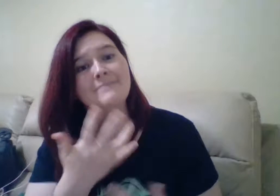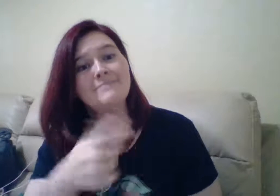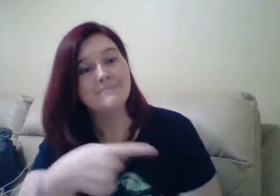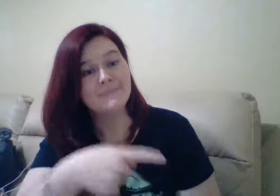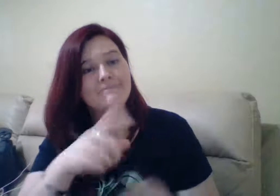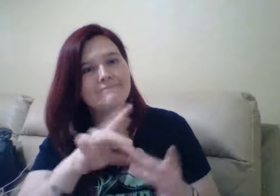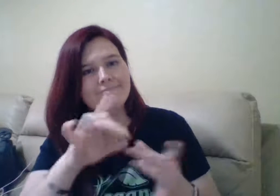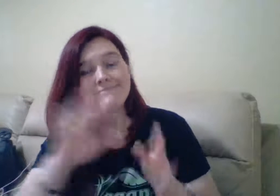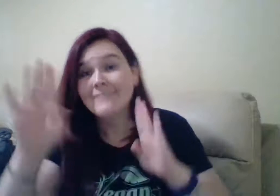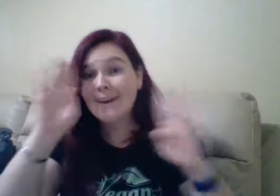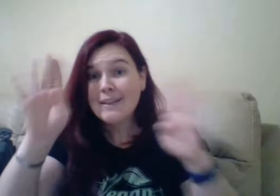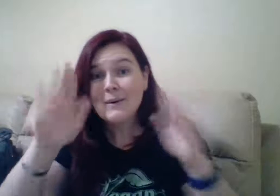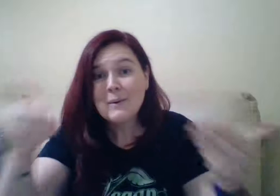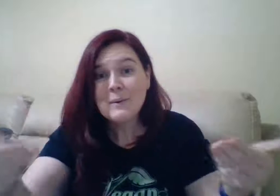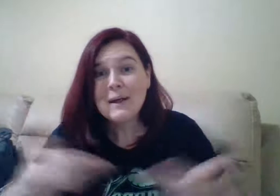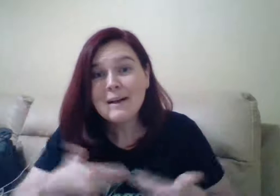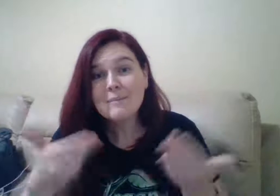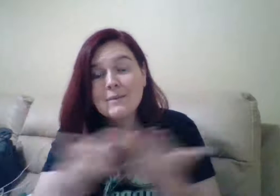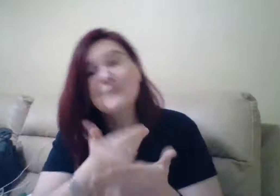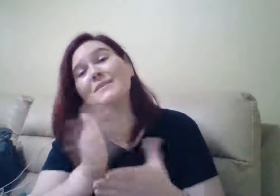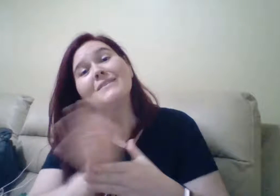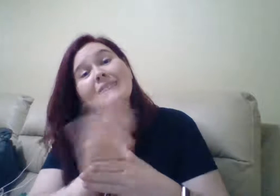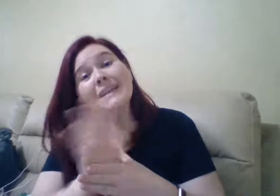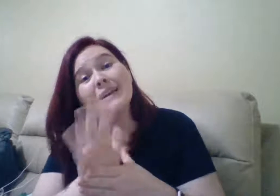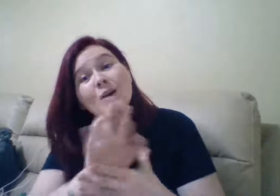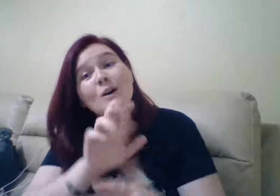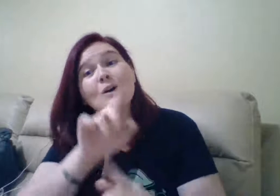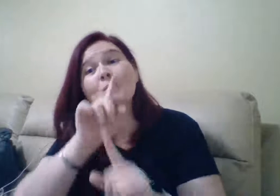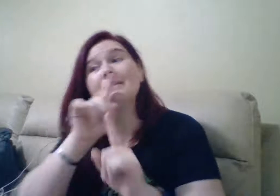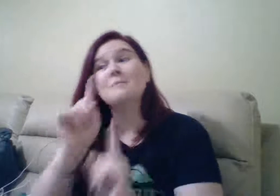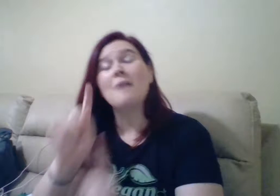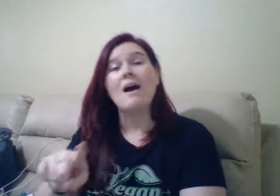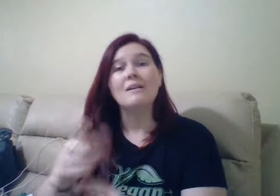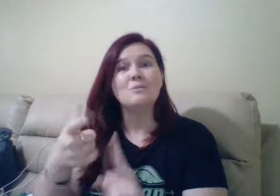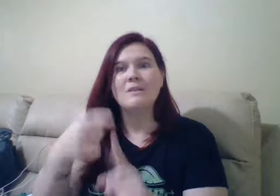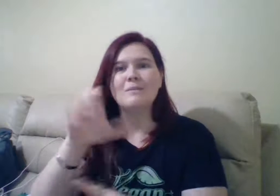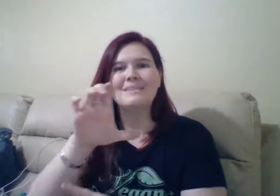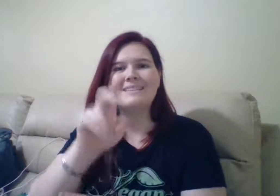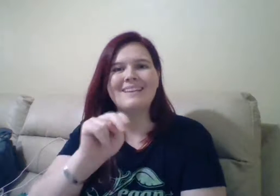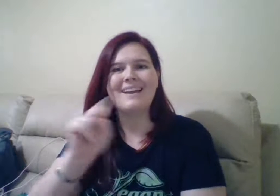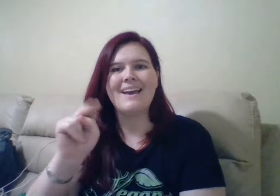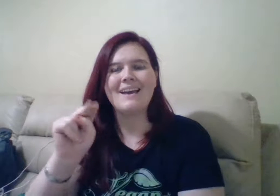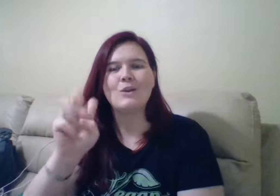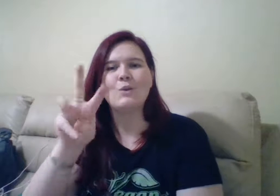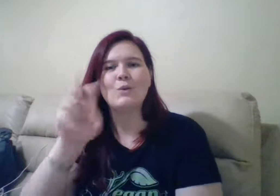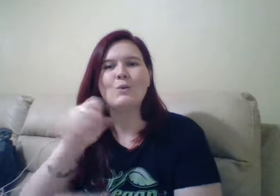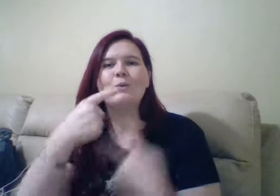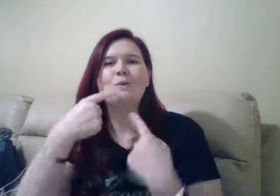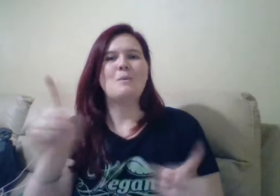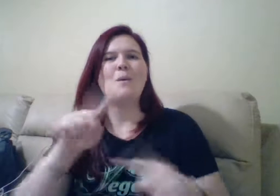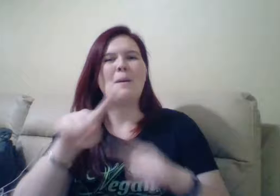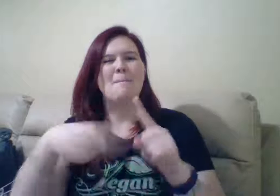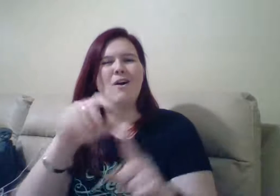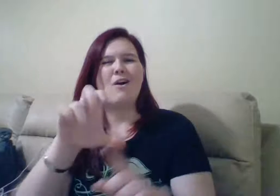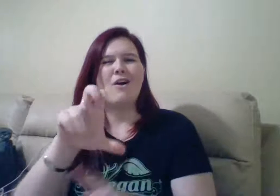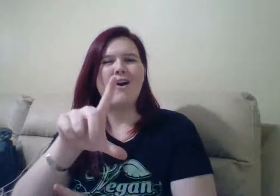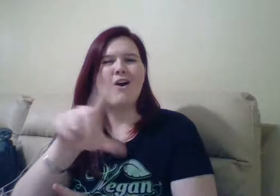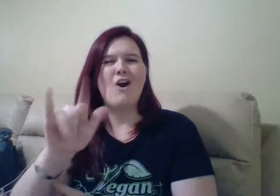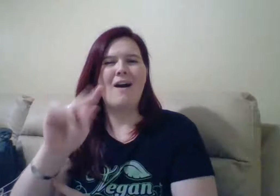welcome to a new video. Today's video is a response to a CNN news report. It's all about the culling of animals in US farms.